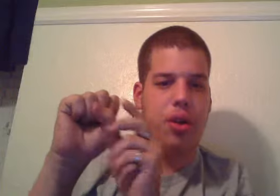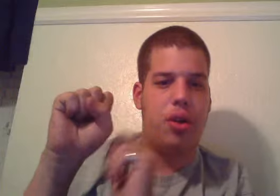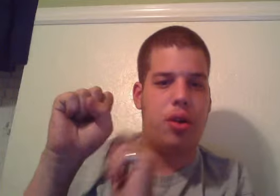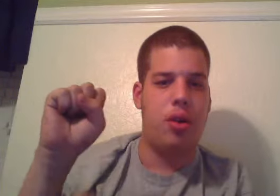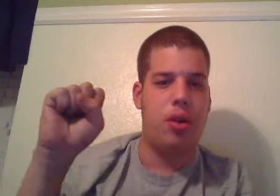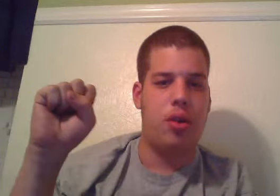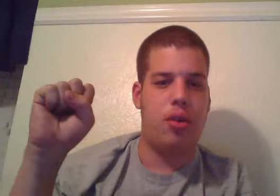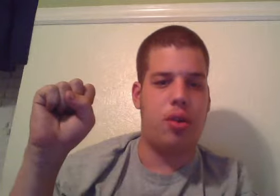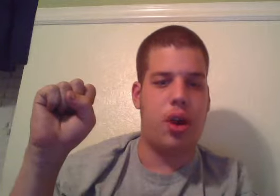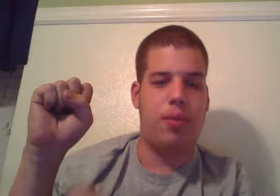So, yeah.